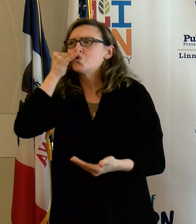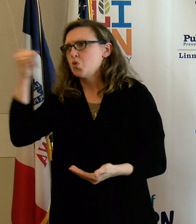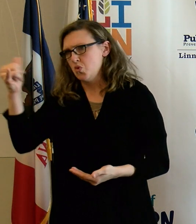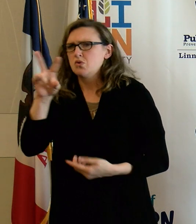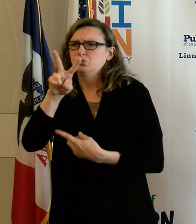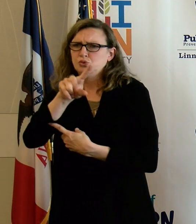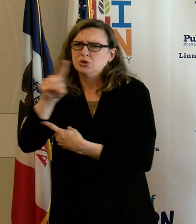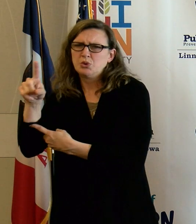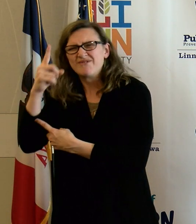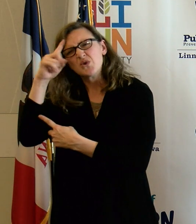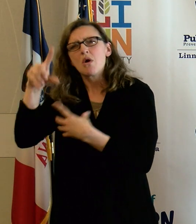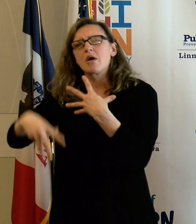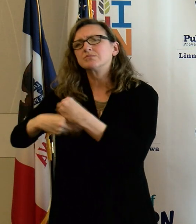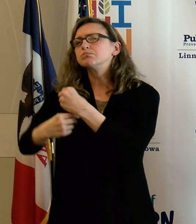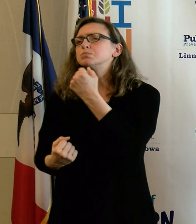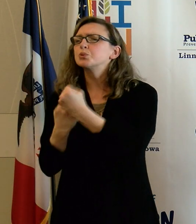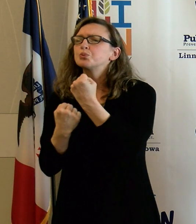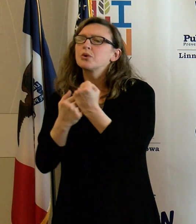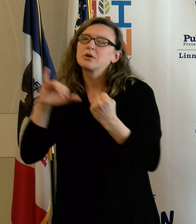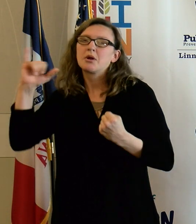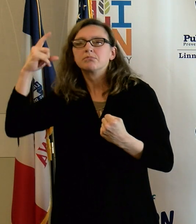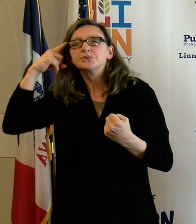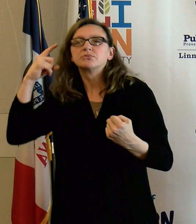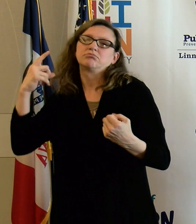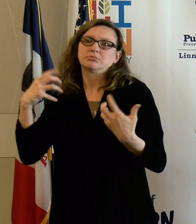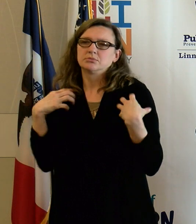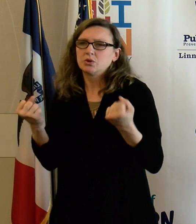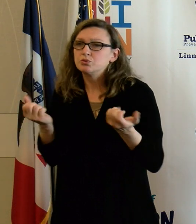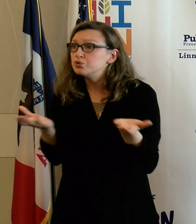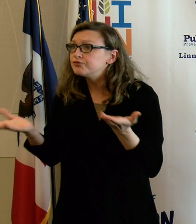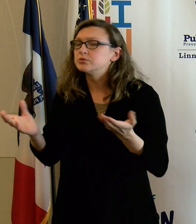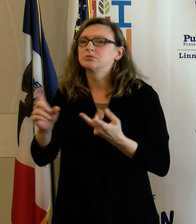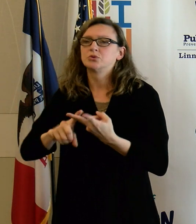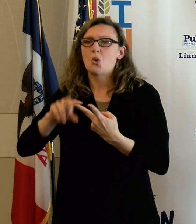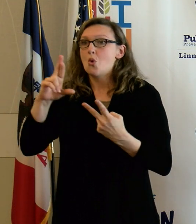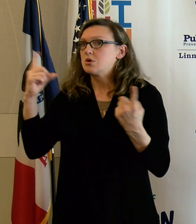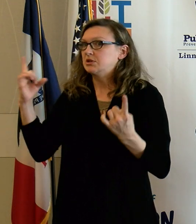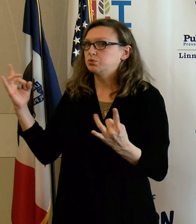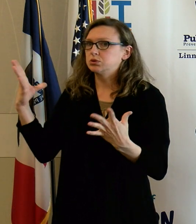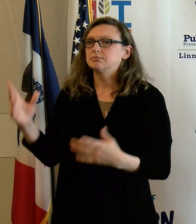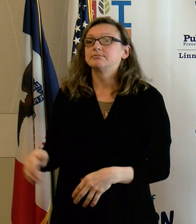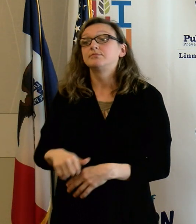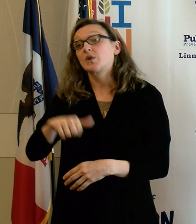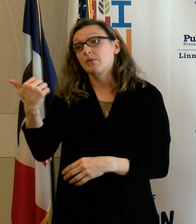2 crisis line at 319